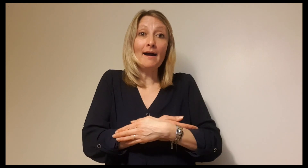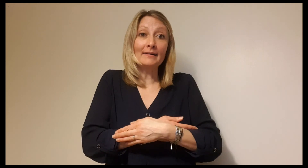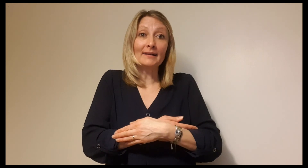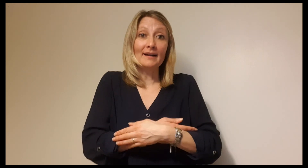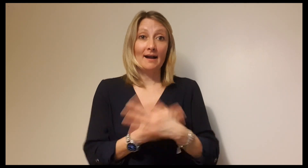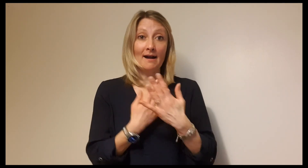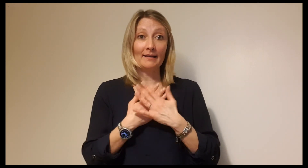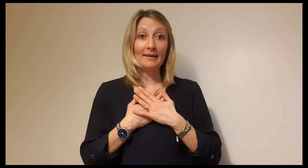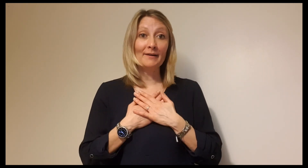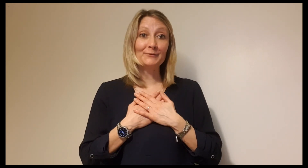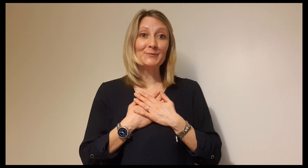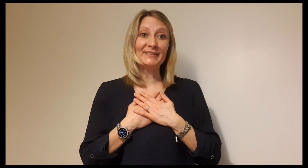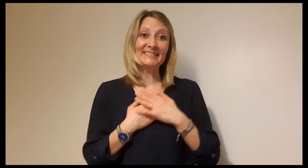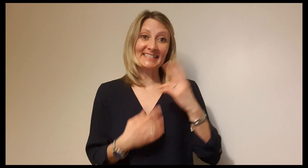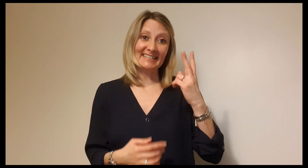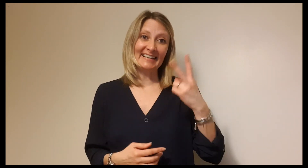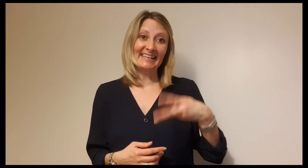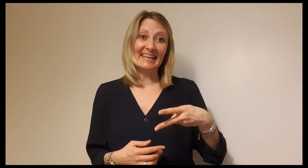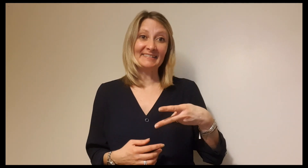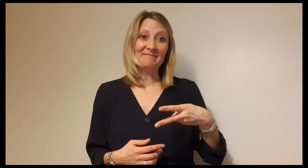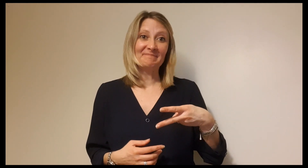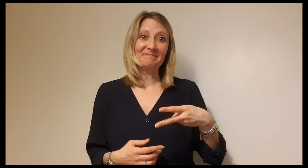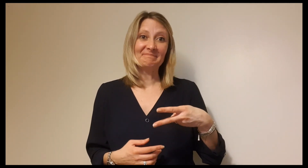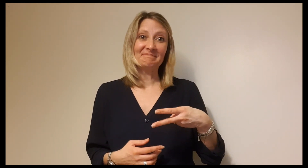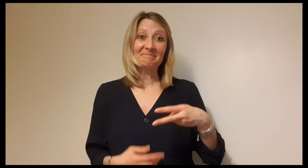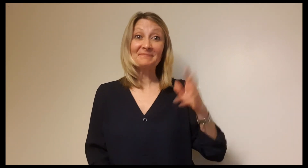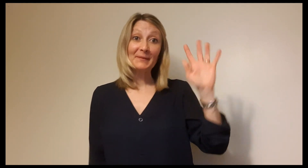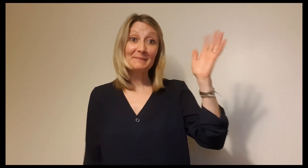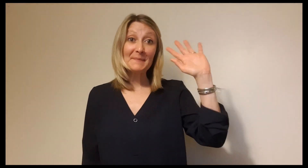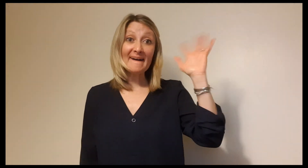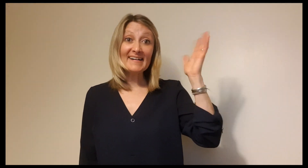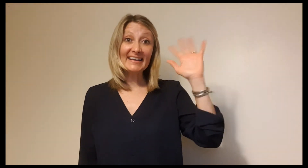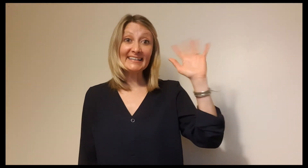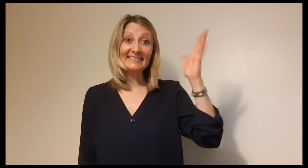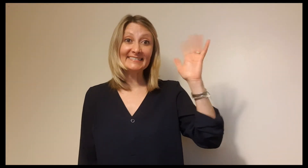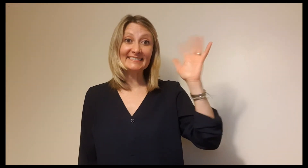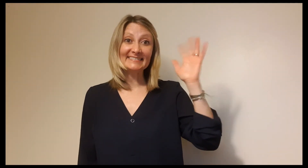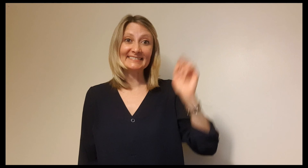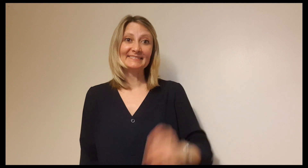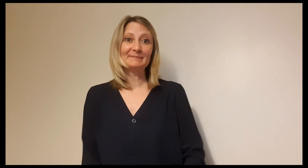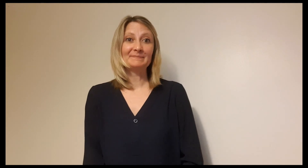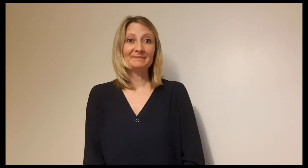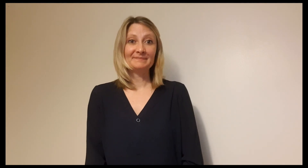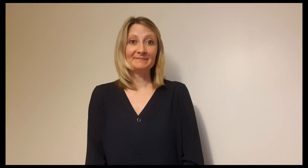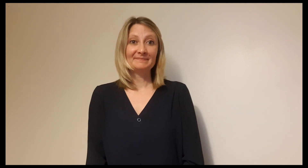we can hug our loved ones again. Bye.